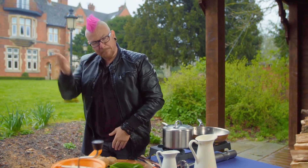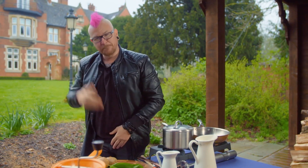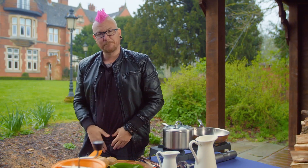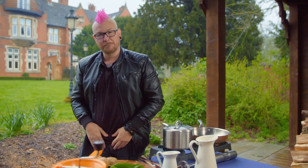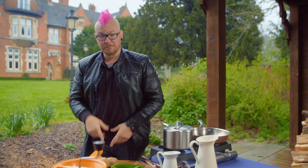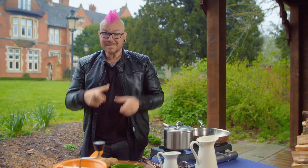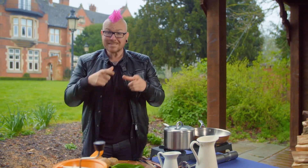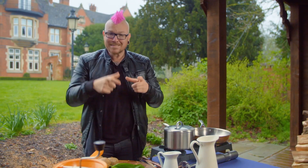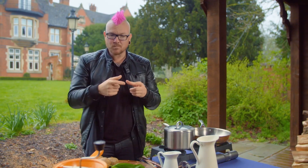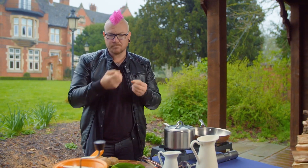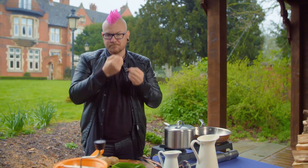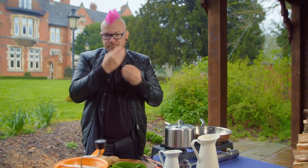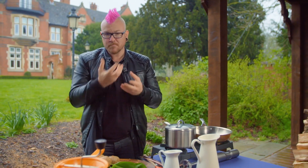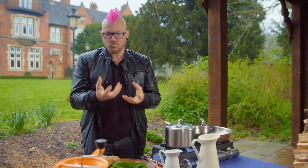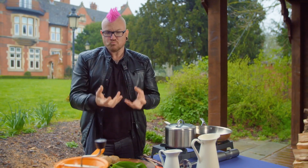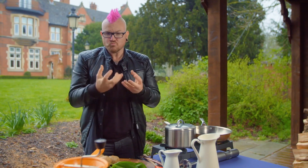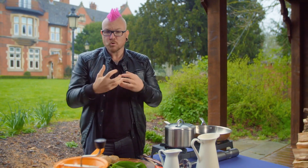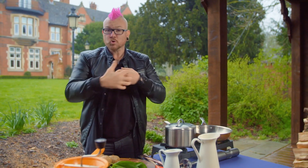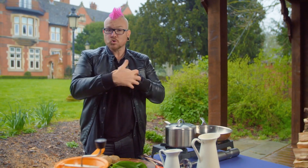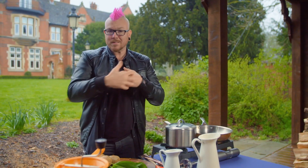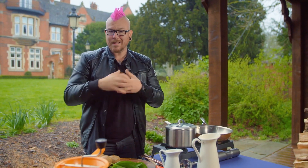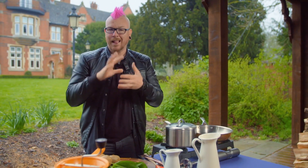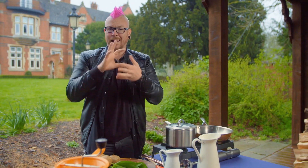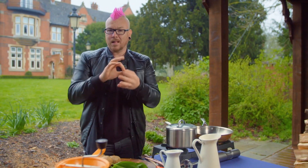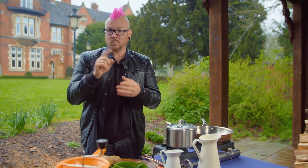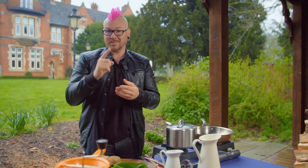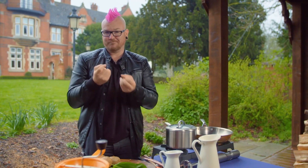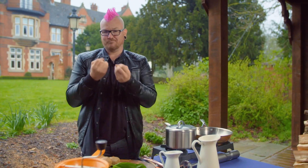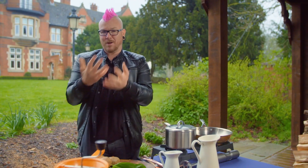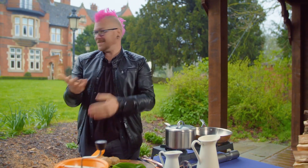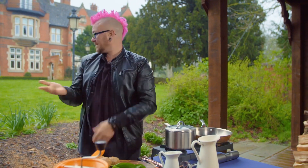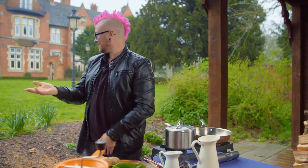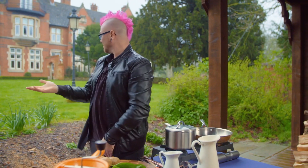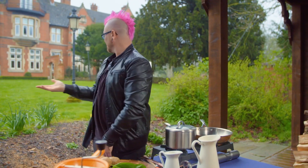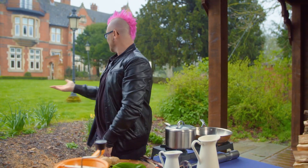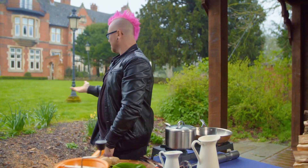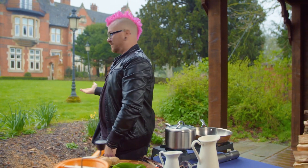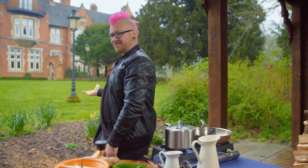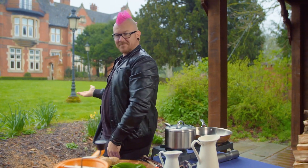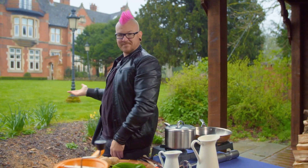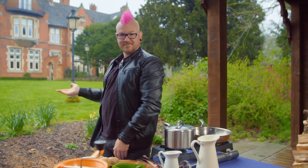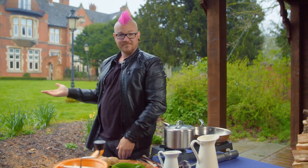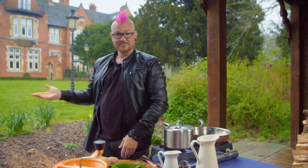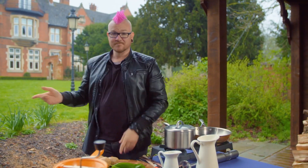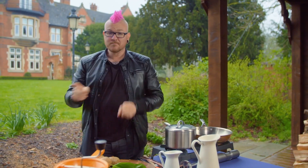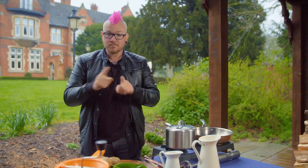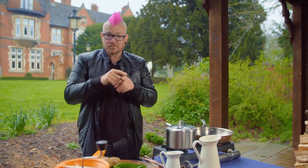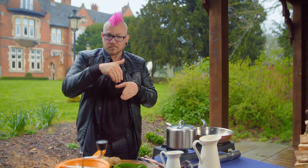of him. It includes fresh greens to represent the lush green garden.